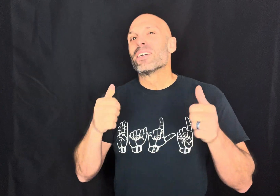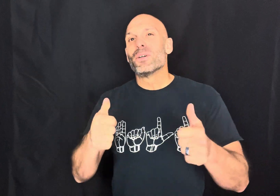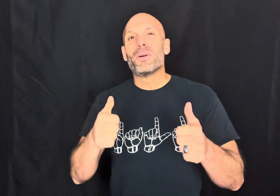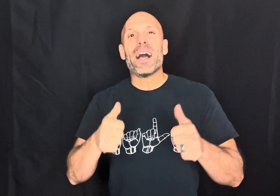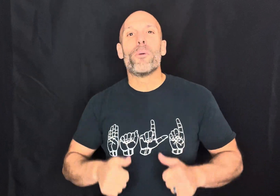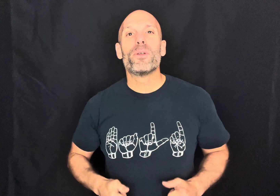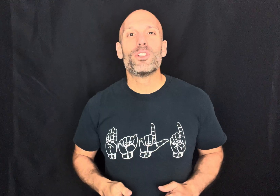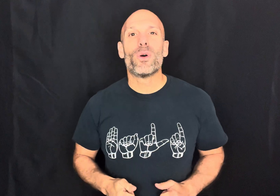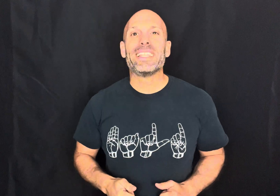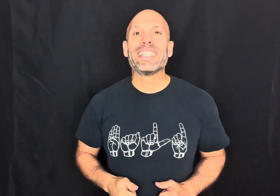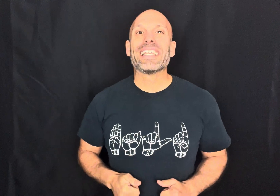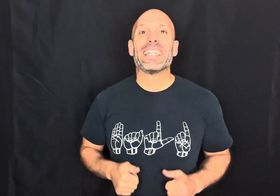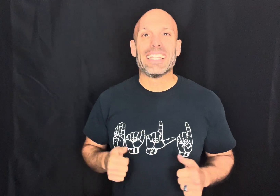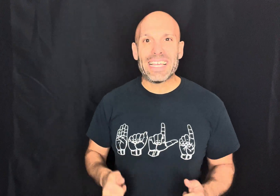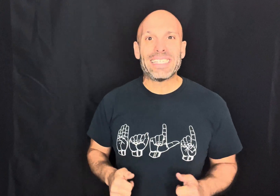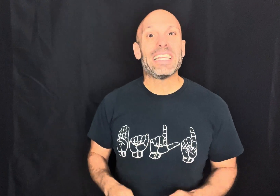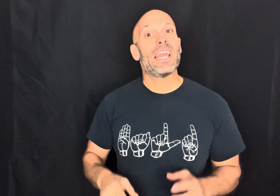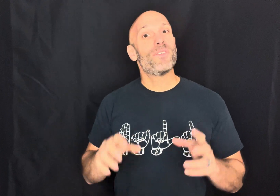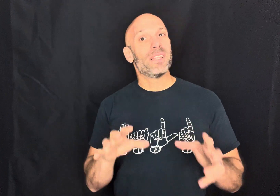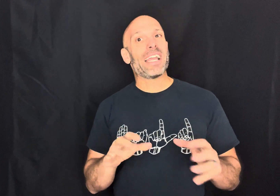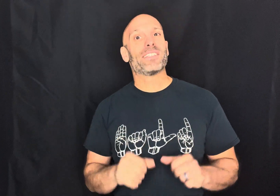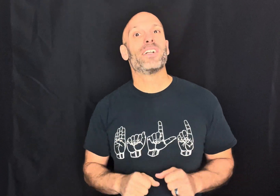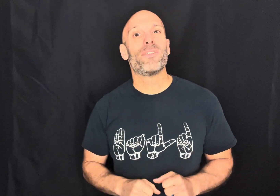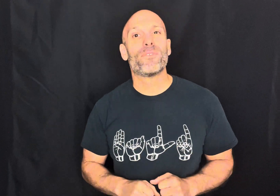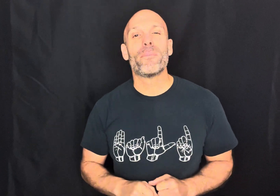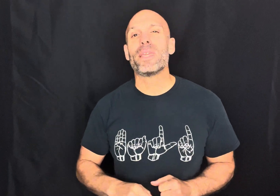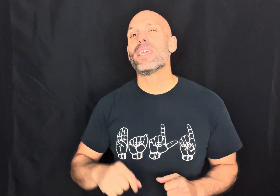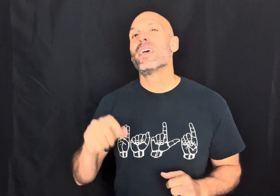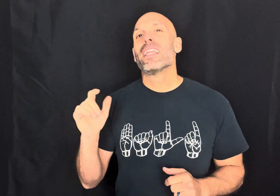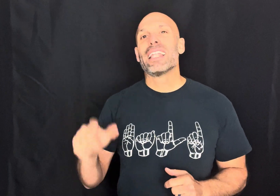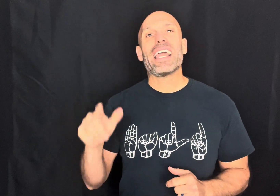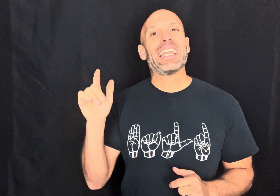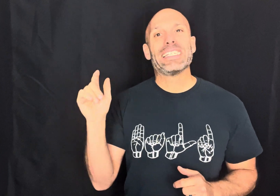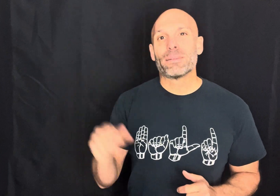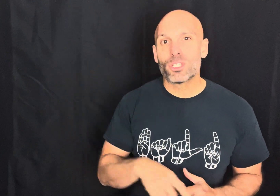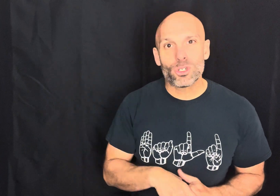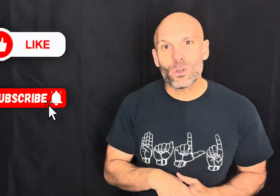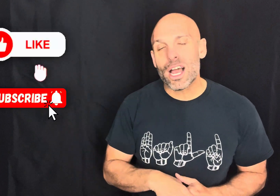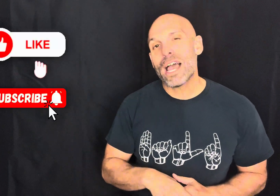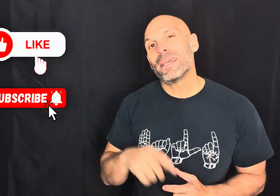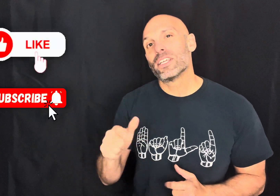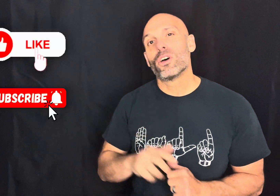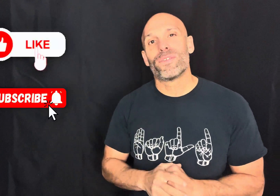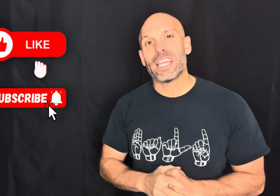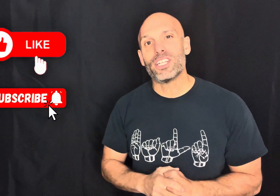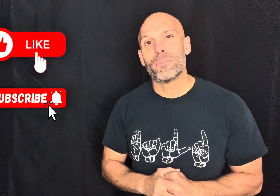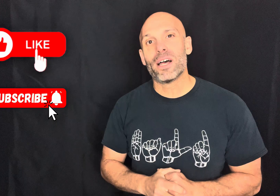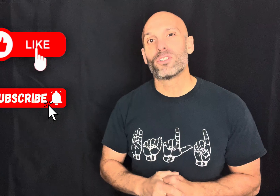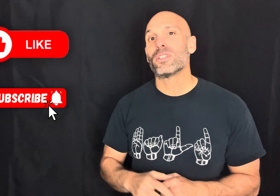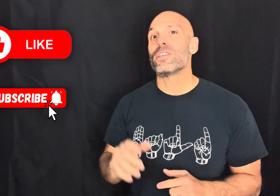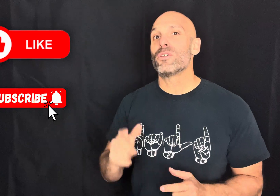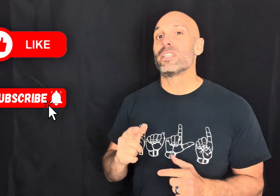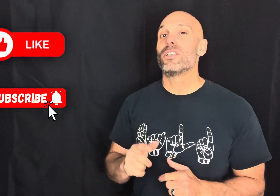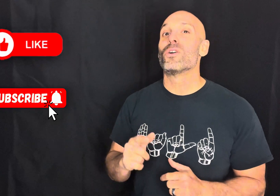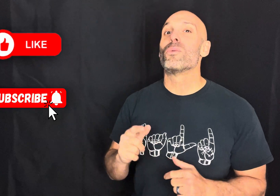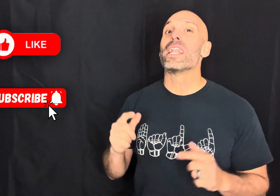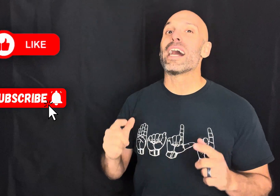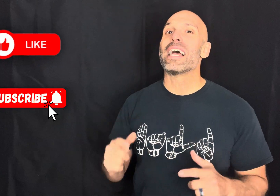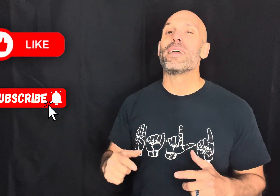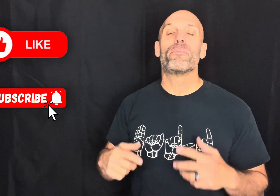Cool, I hope you enjoyed this lesson. If you like learning from me, like and subscribe, hit the notification bell so that you can know when I